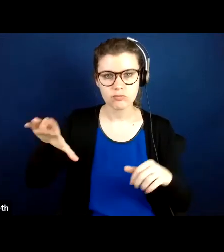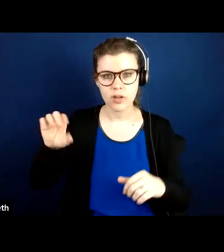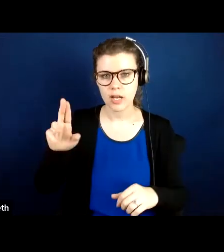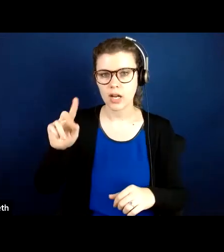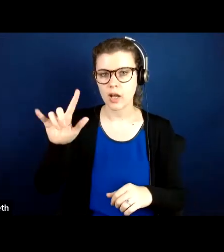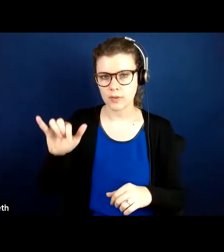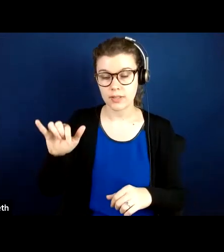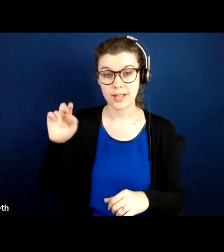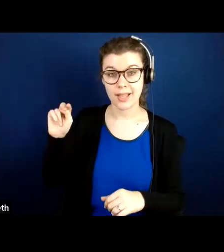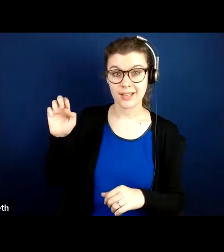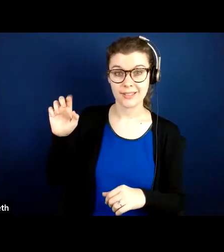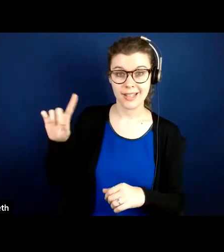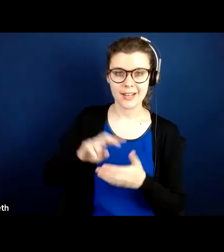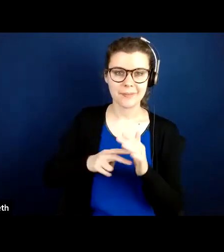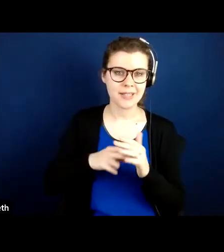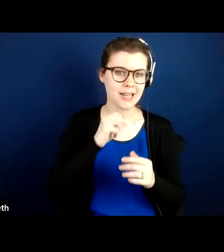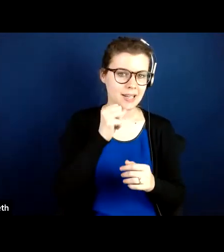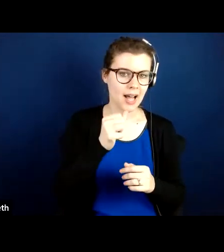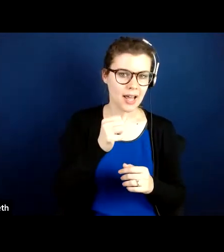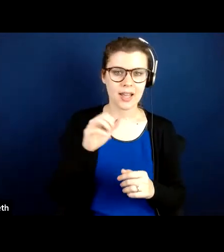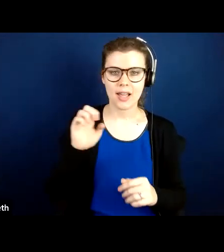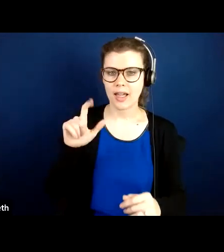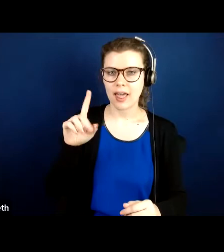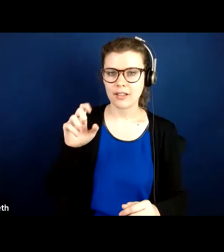NED is non-elderly disabled vouchers.